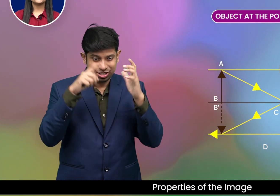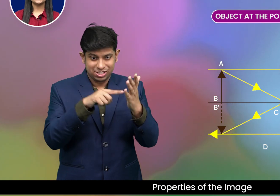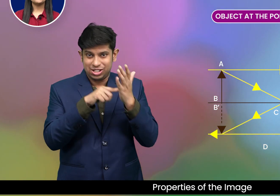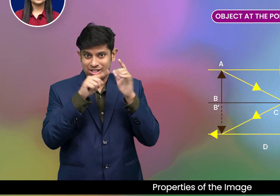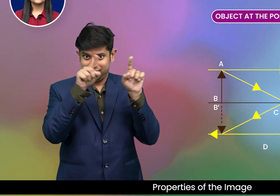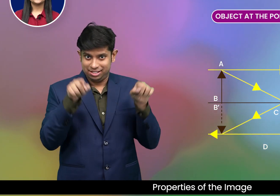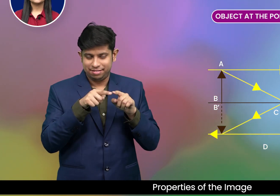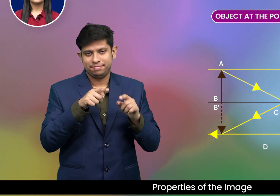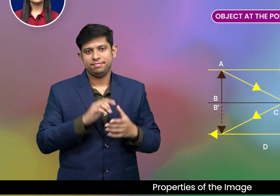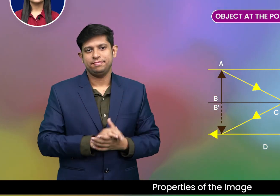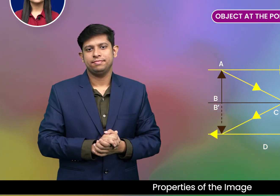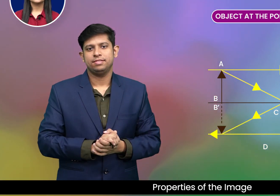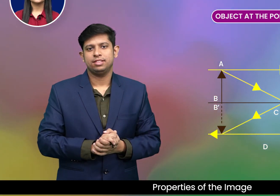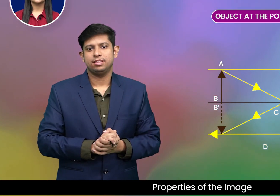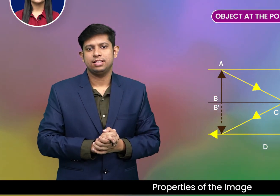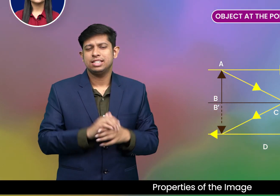Properties of the image: